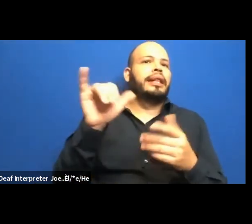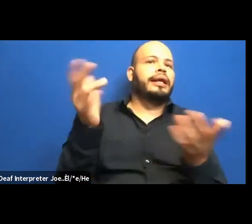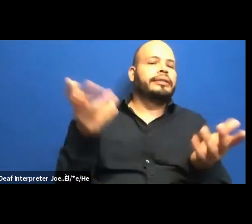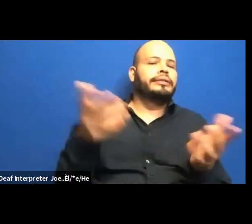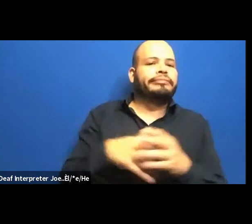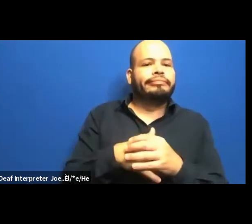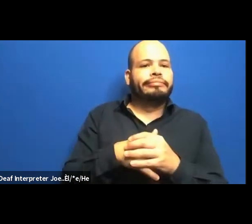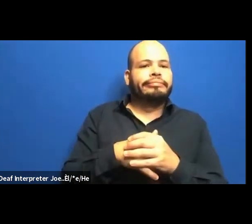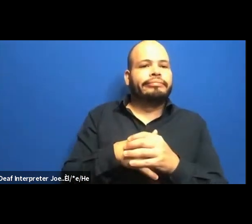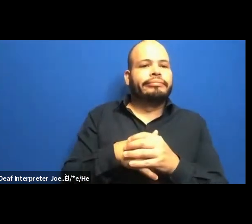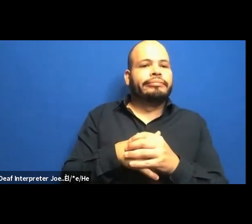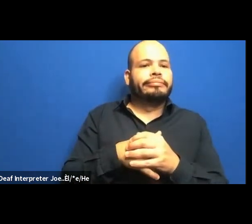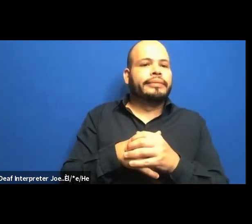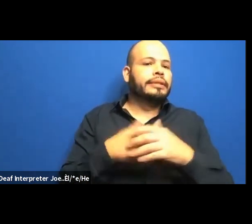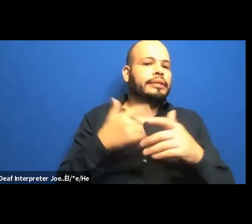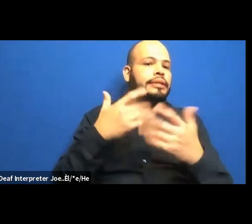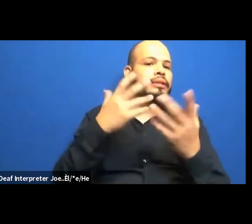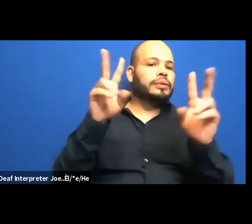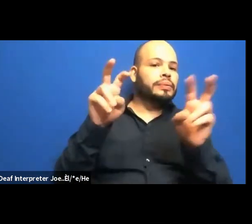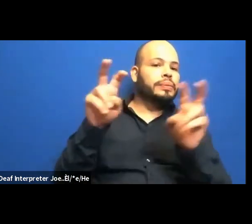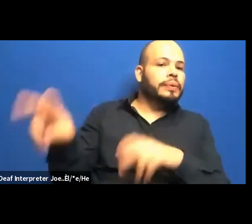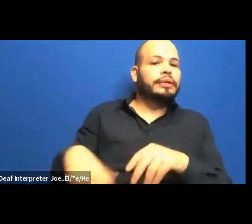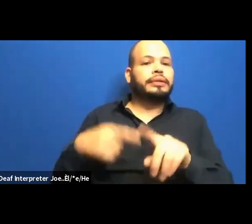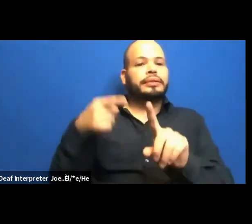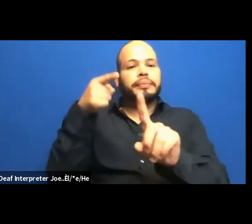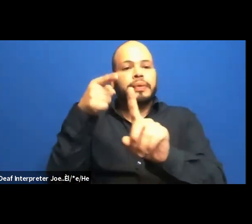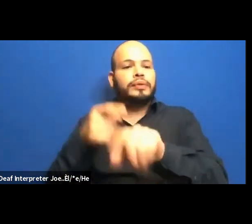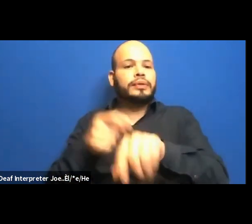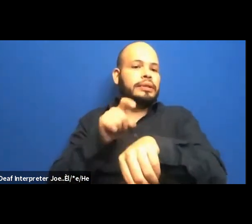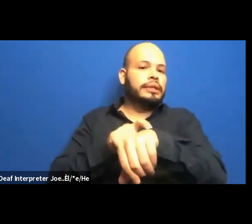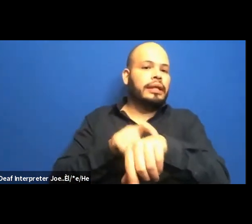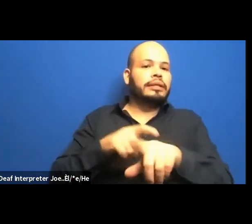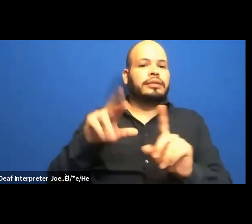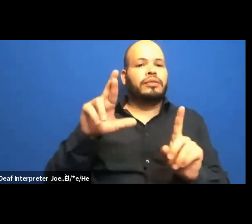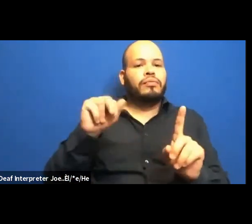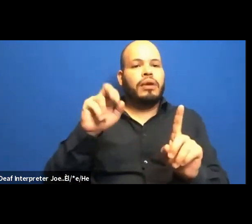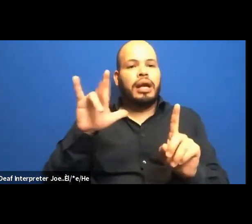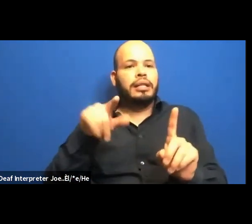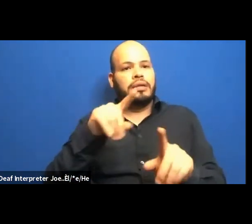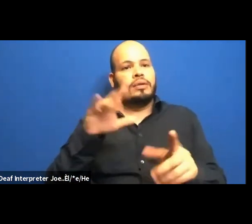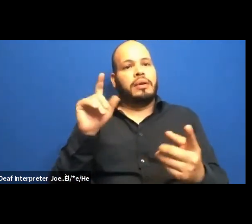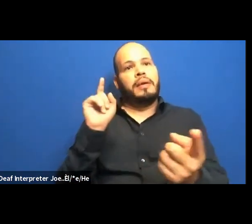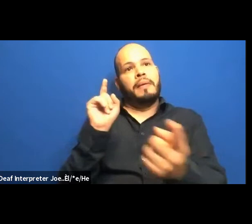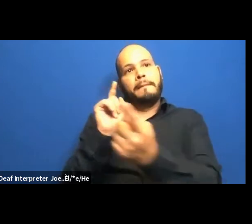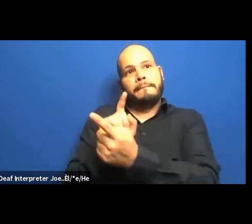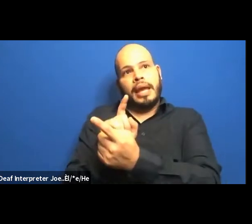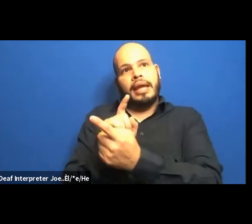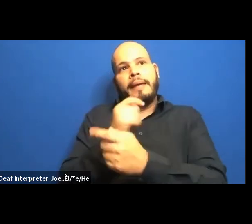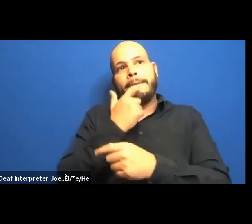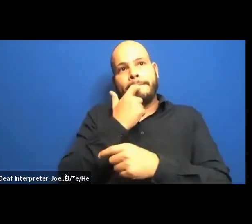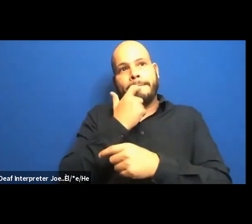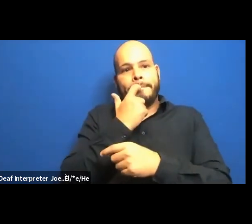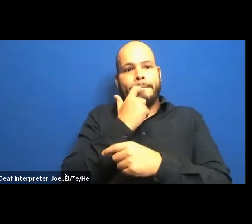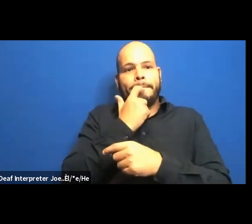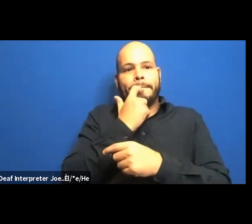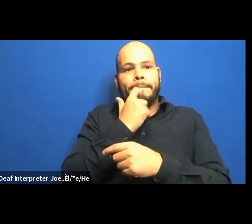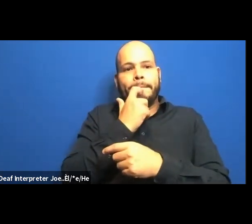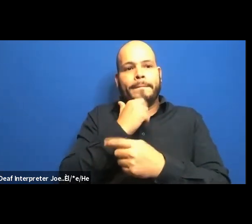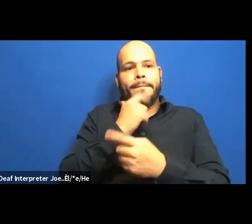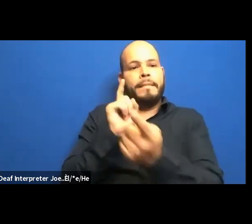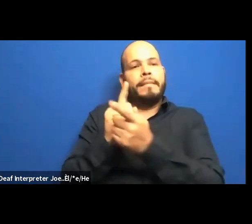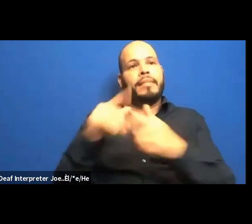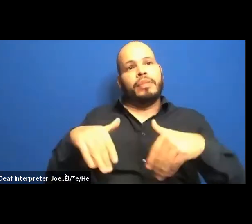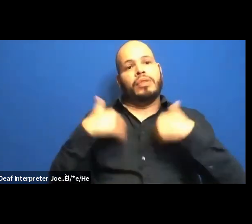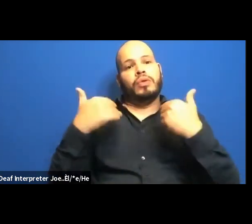young person, or at least in my experience, where I've met a young person that didn't already know what they wanted in some form when it comes